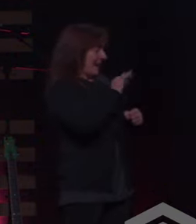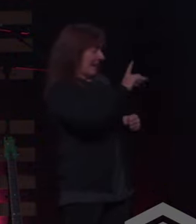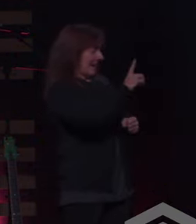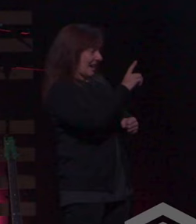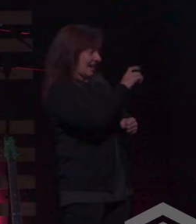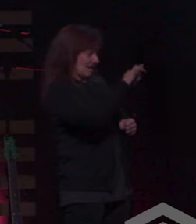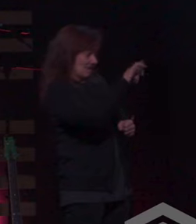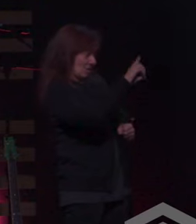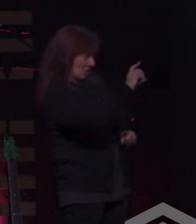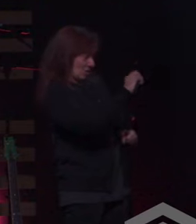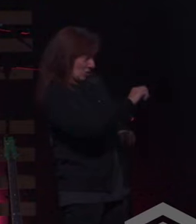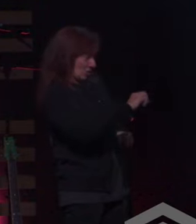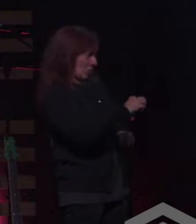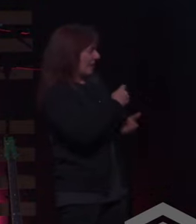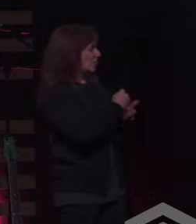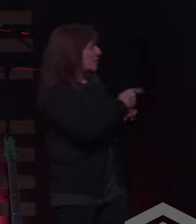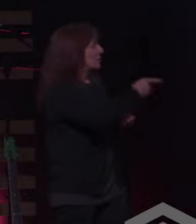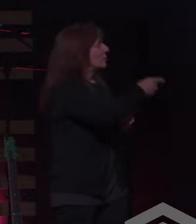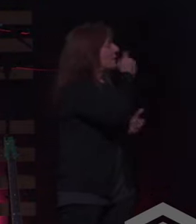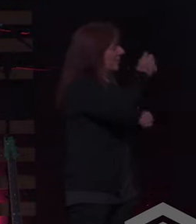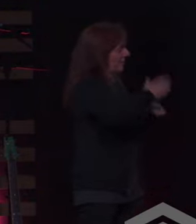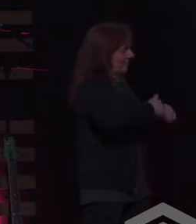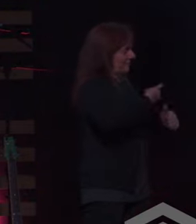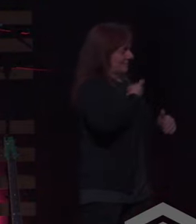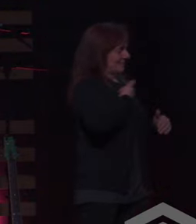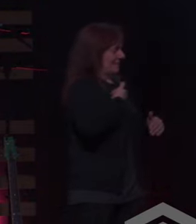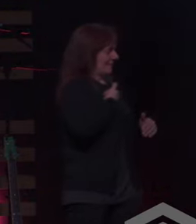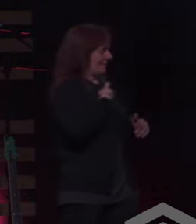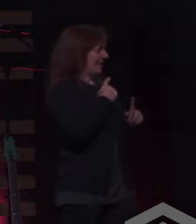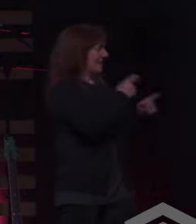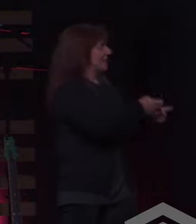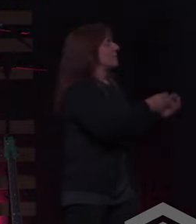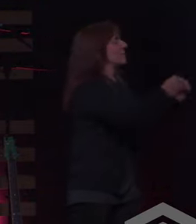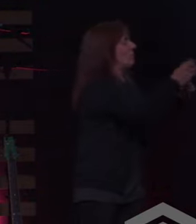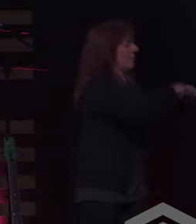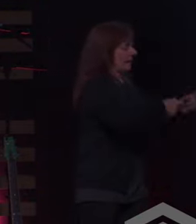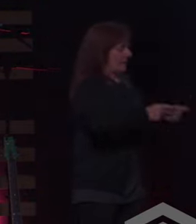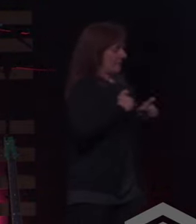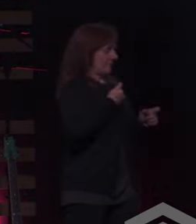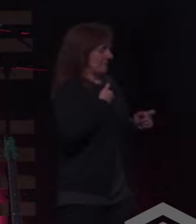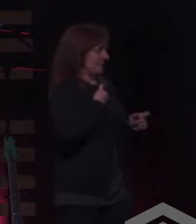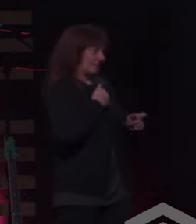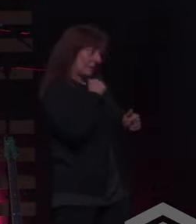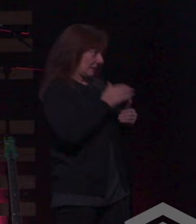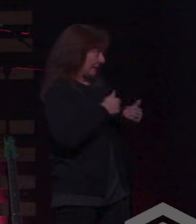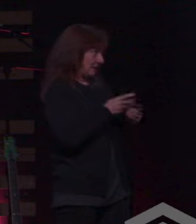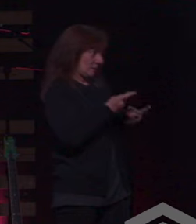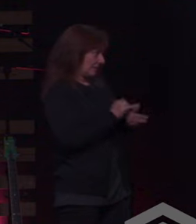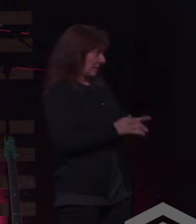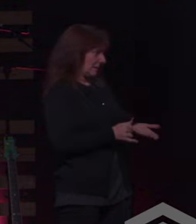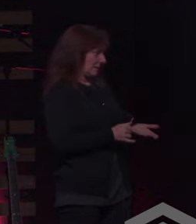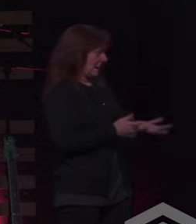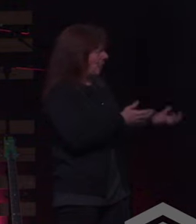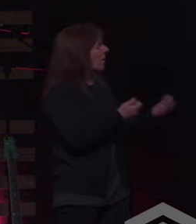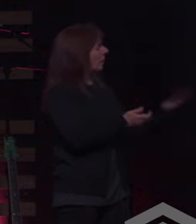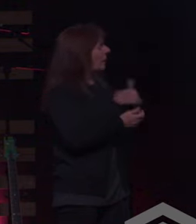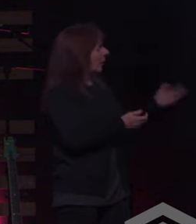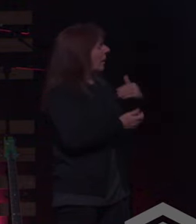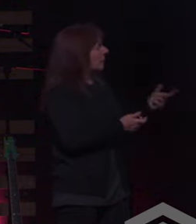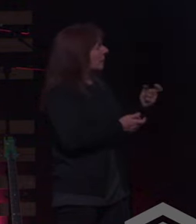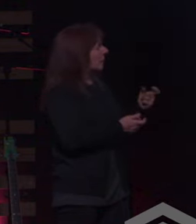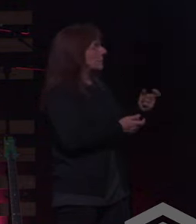that person better than I treat myself. Now, it's not easy to do when you're walking through this cycle right